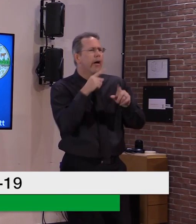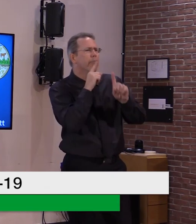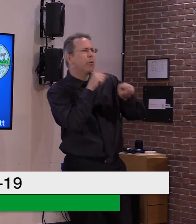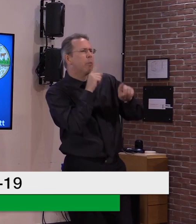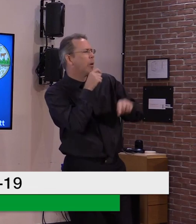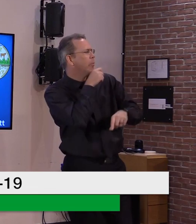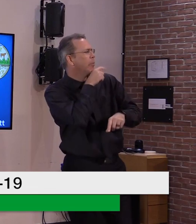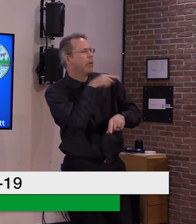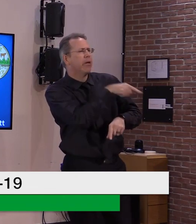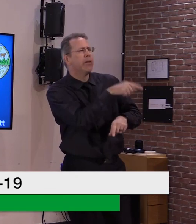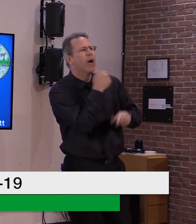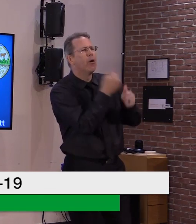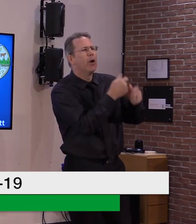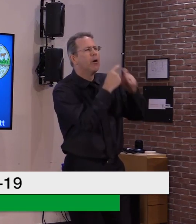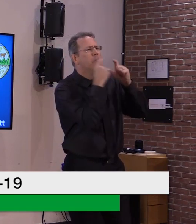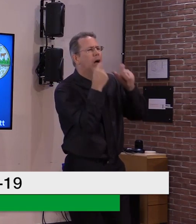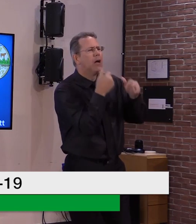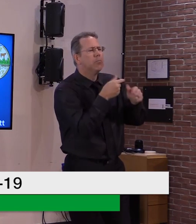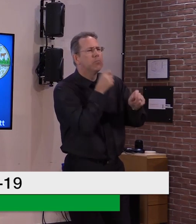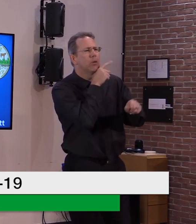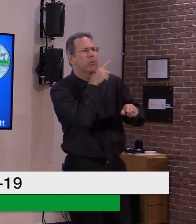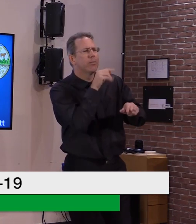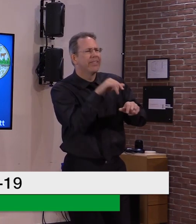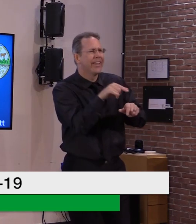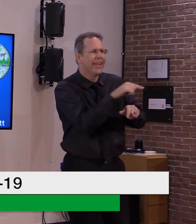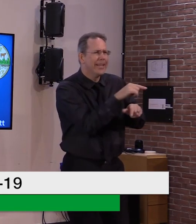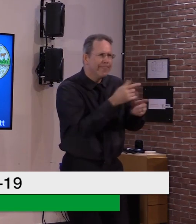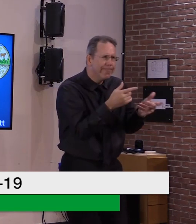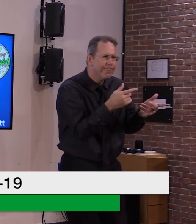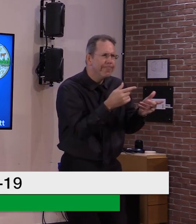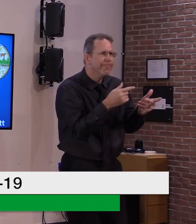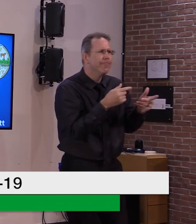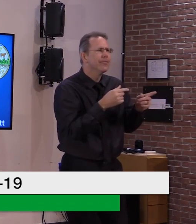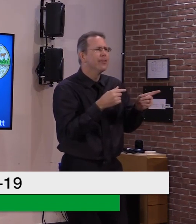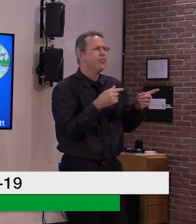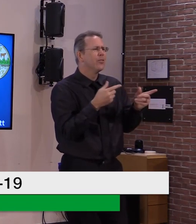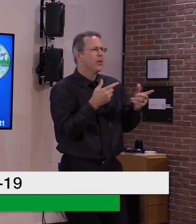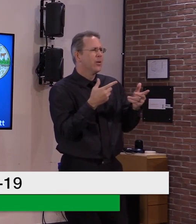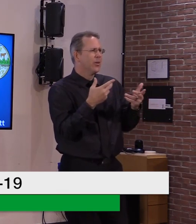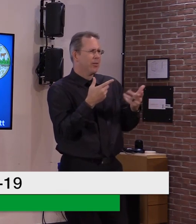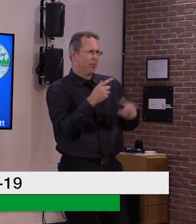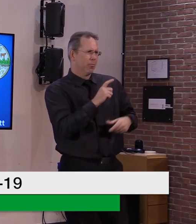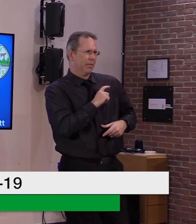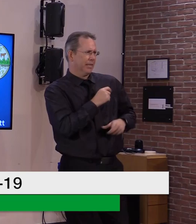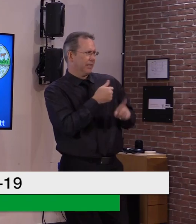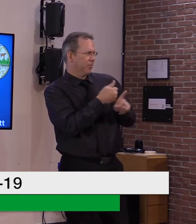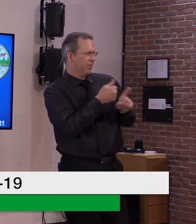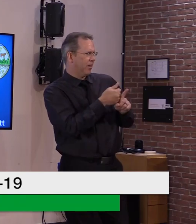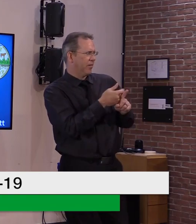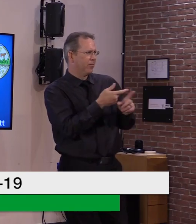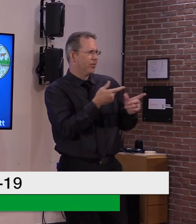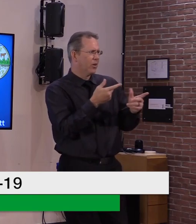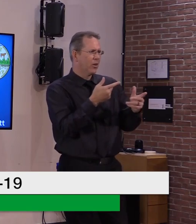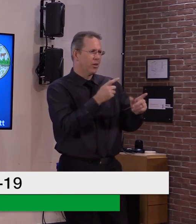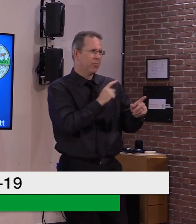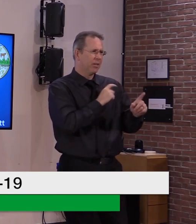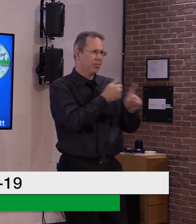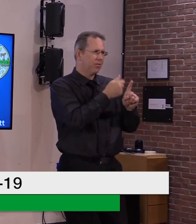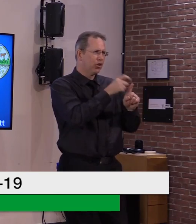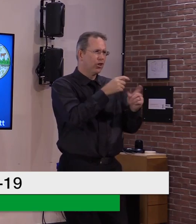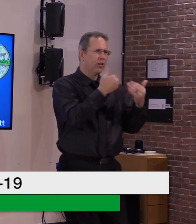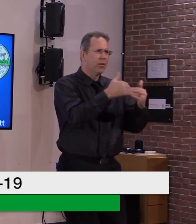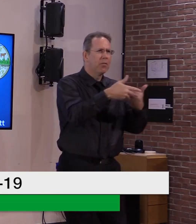coming at a time when local agencies are in fact you know trying to restrict their interactions with the public due to the